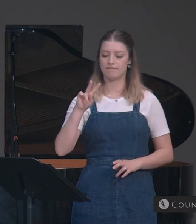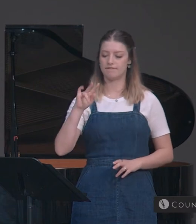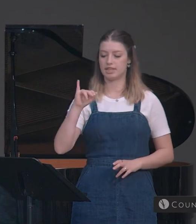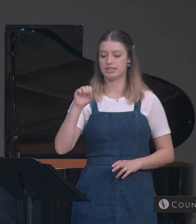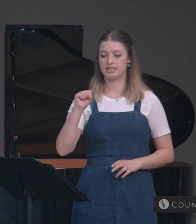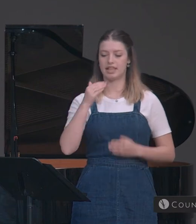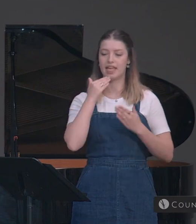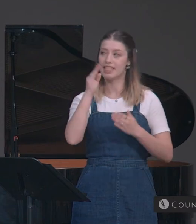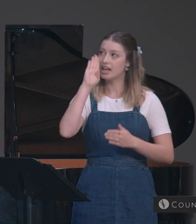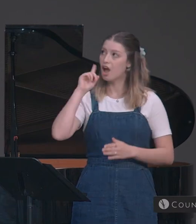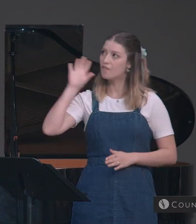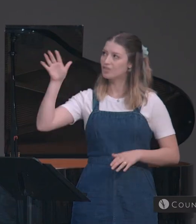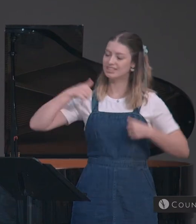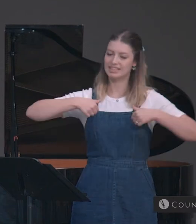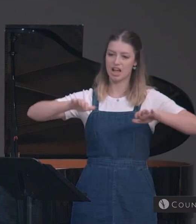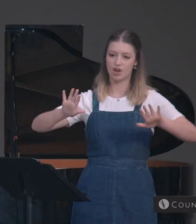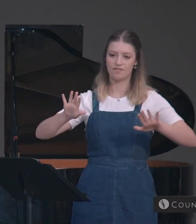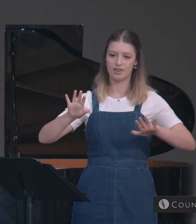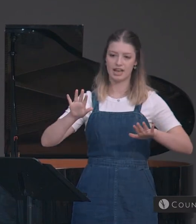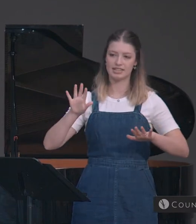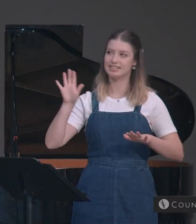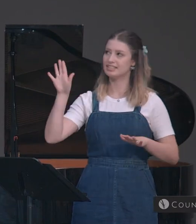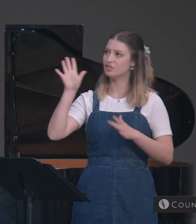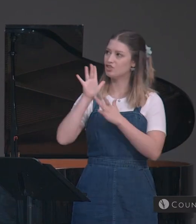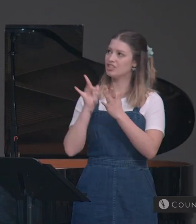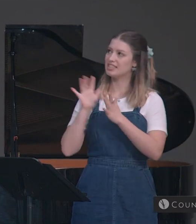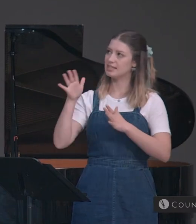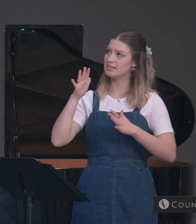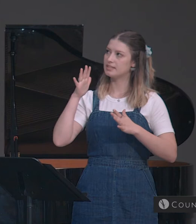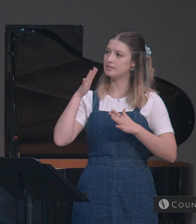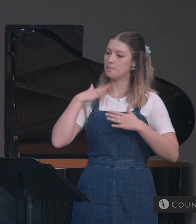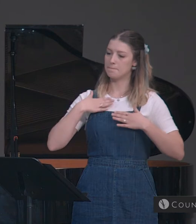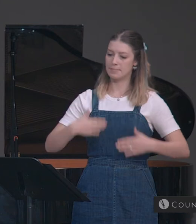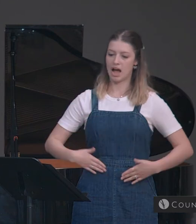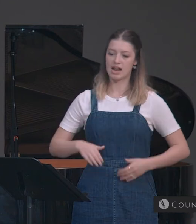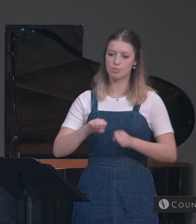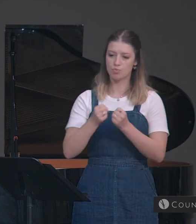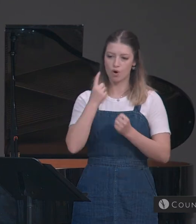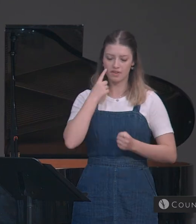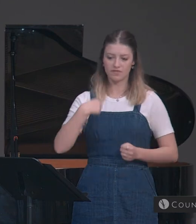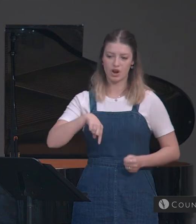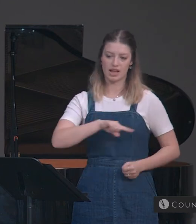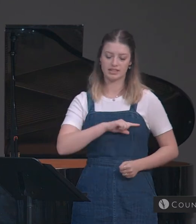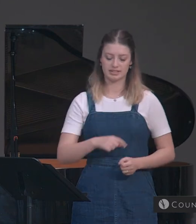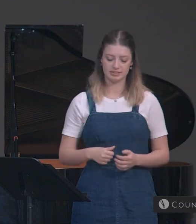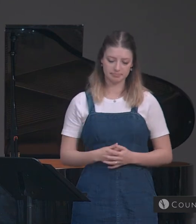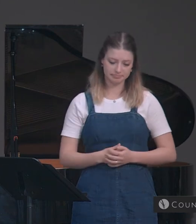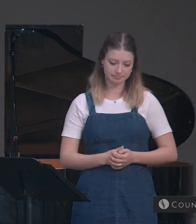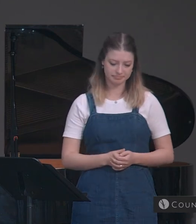for the sacrifice of His Son's body, who's broken for us.